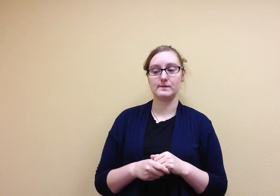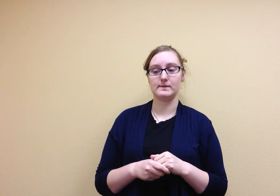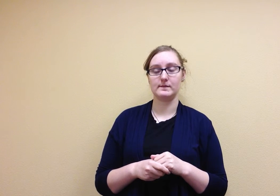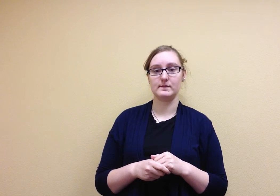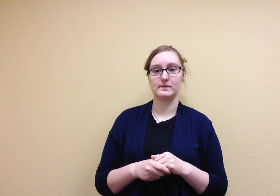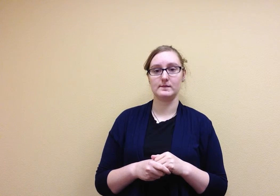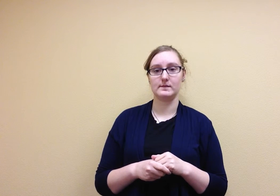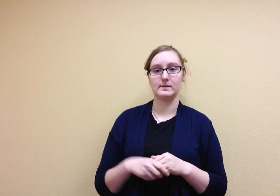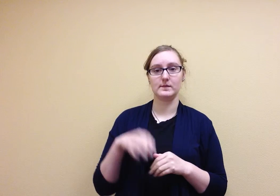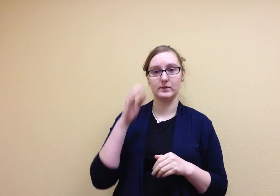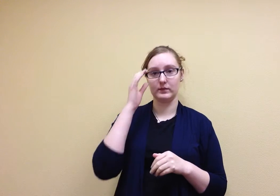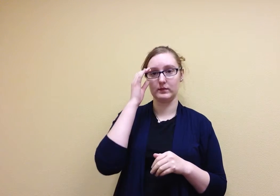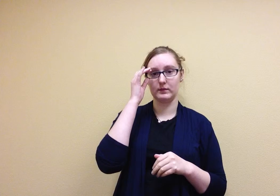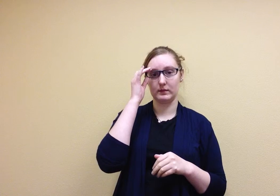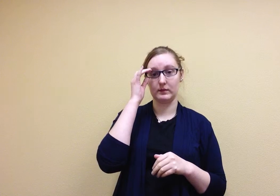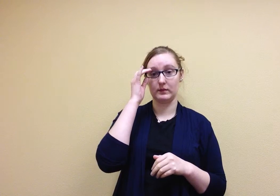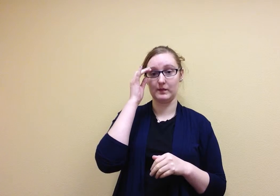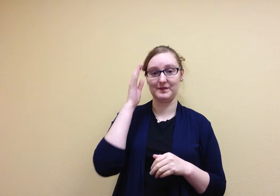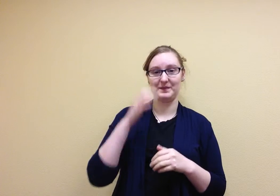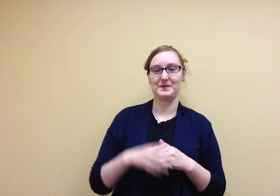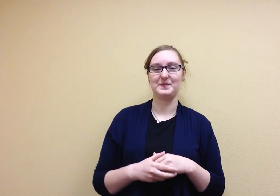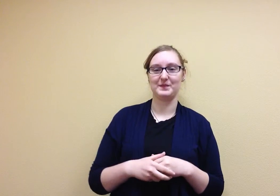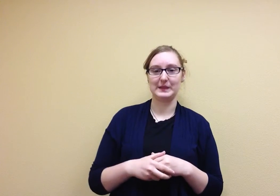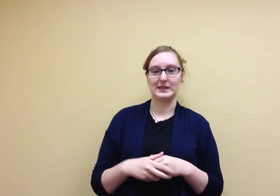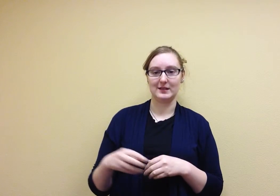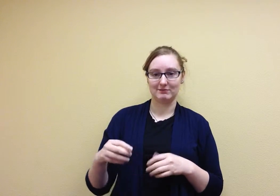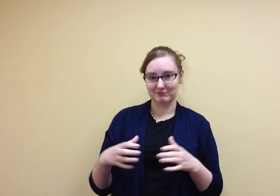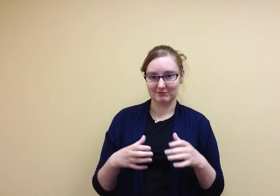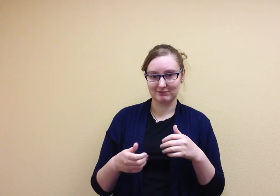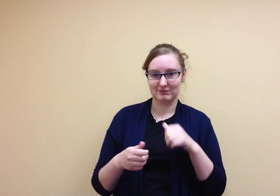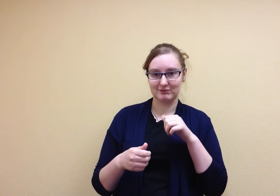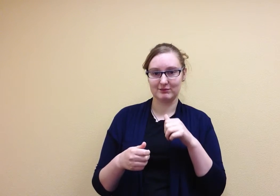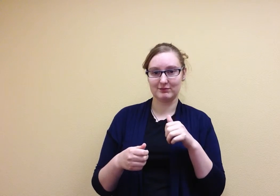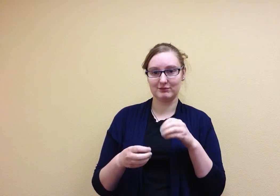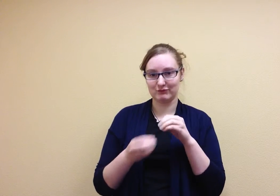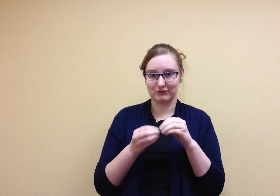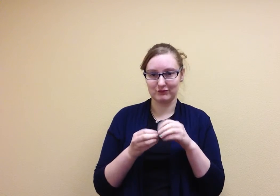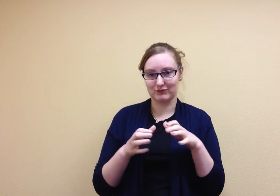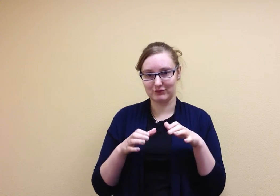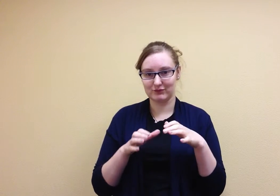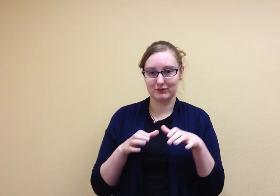Come on. What can you tell me about the compass?